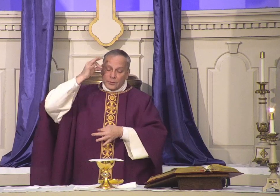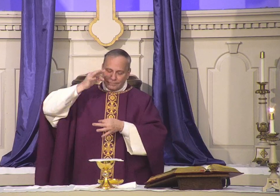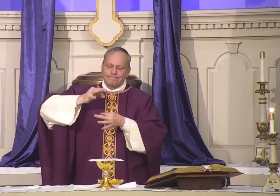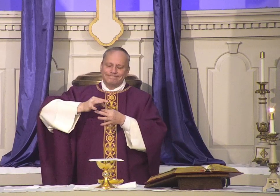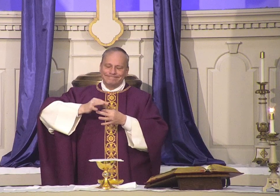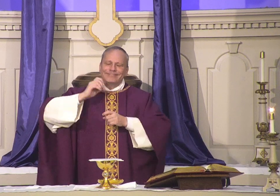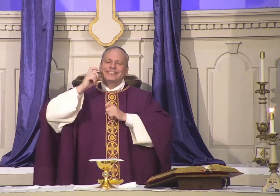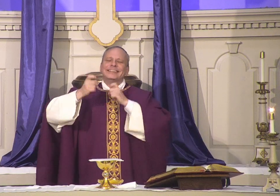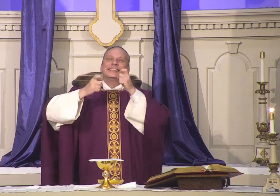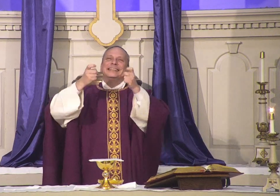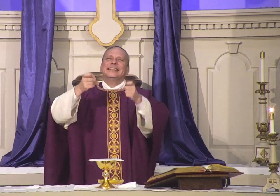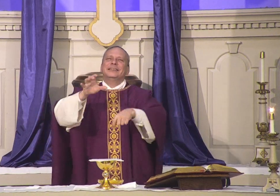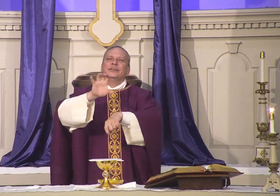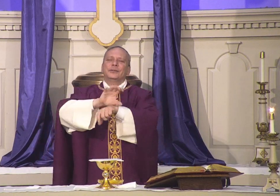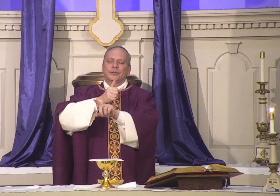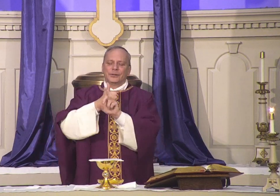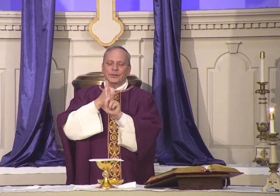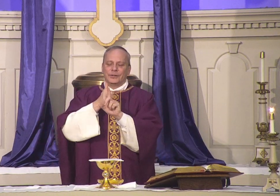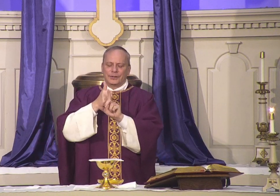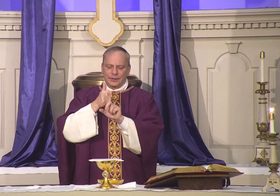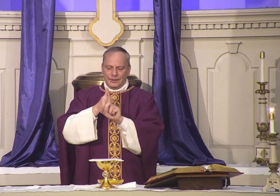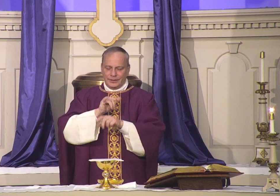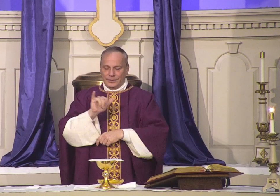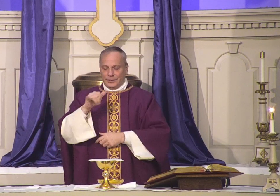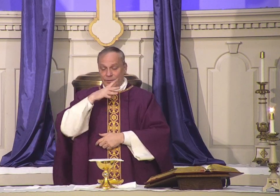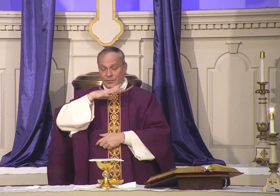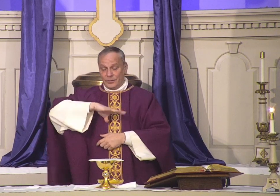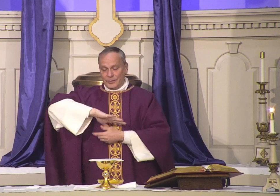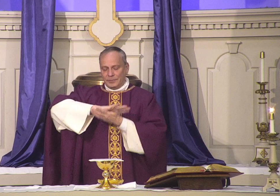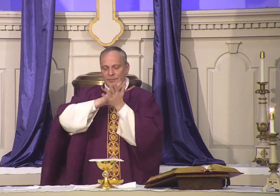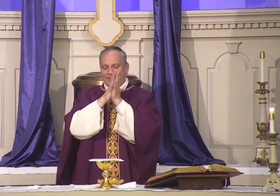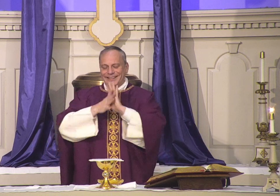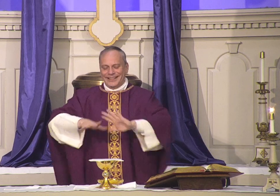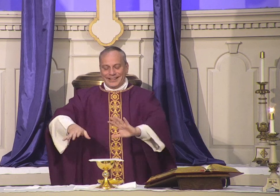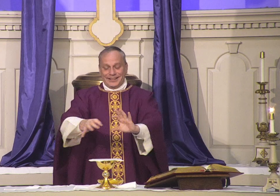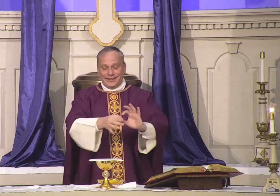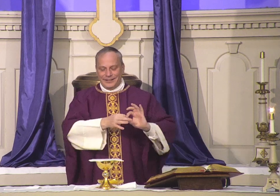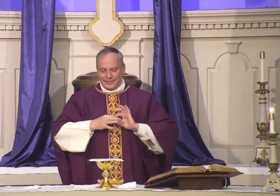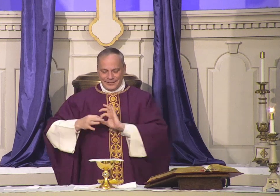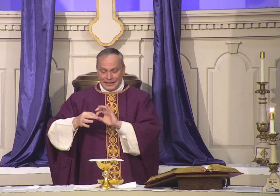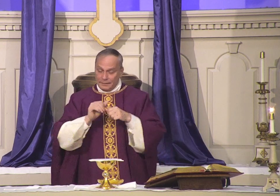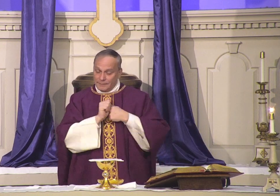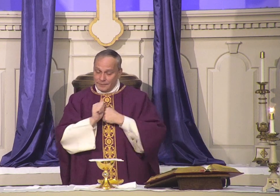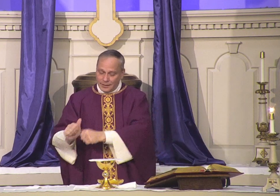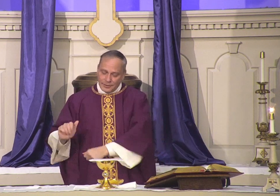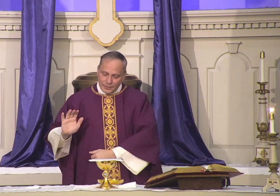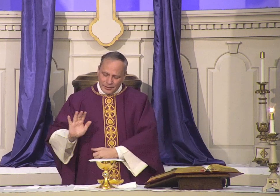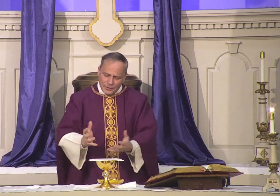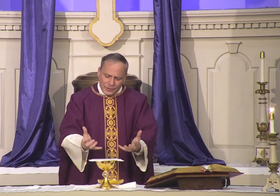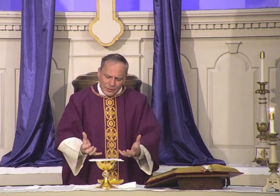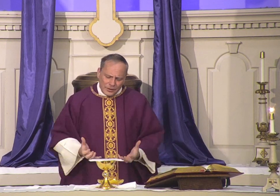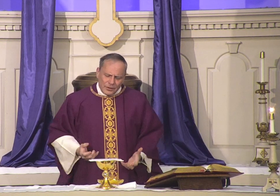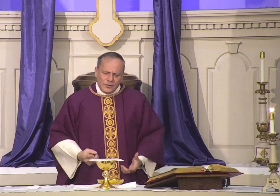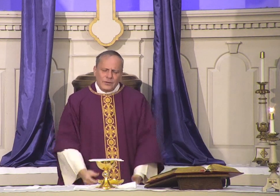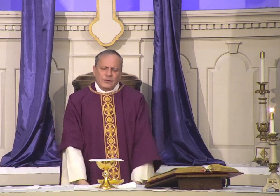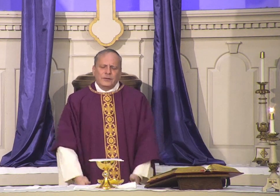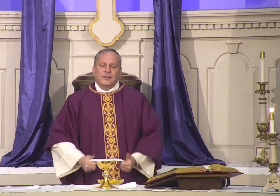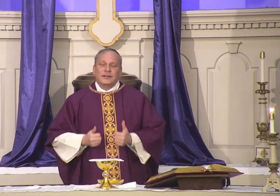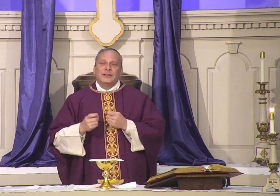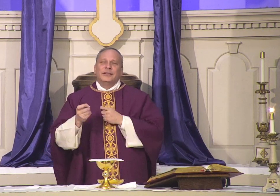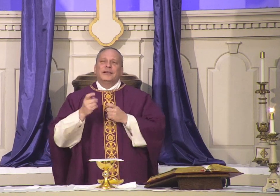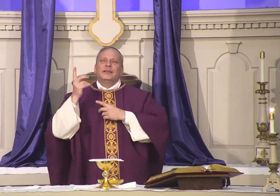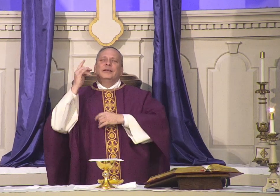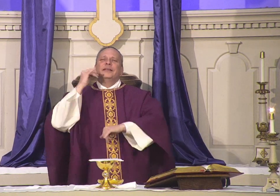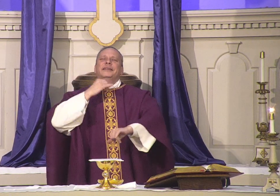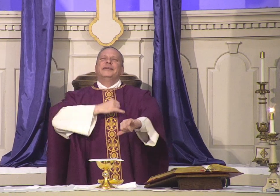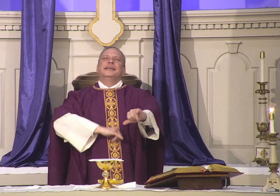on our sins, but on the faith of your church, and graciously grant her peace and unity in accordance with your